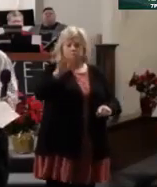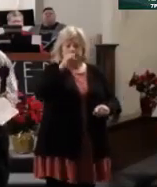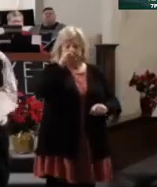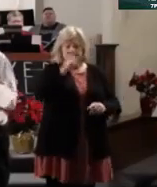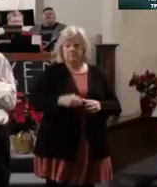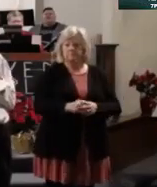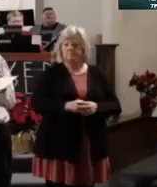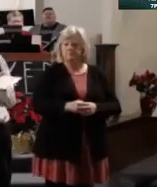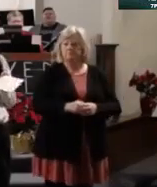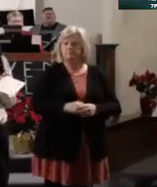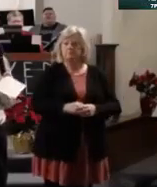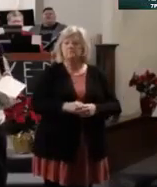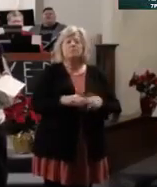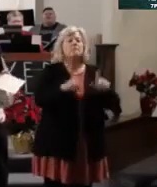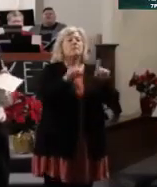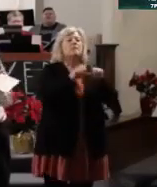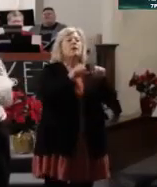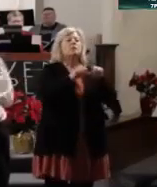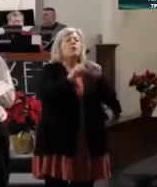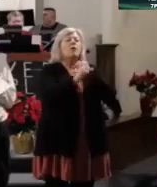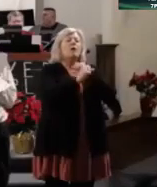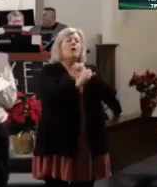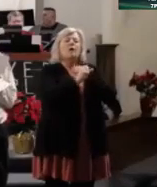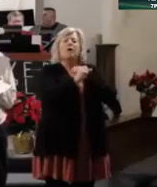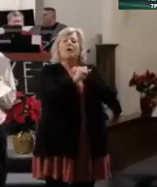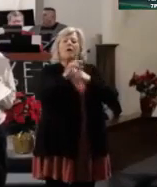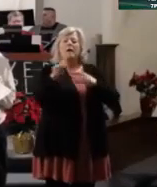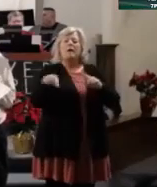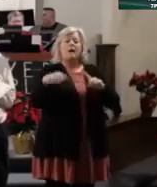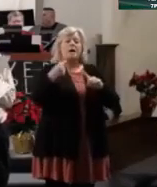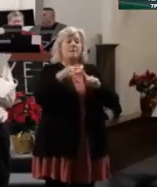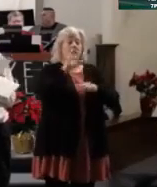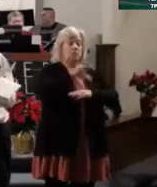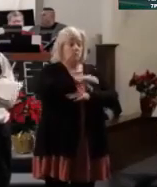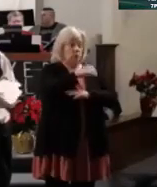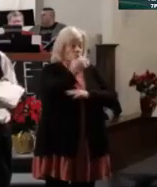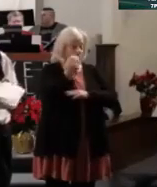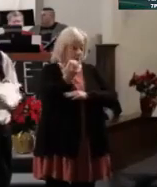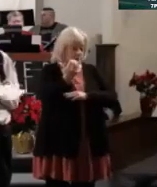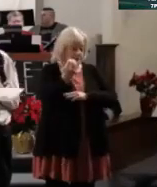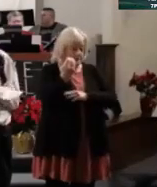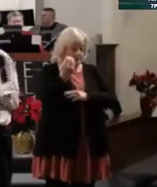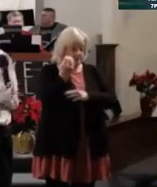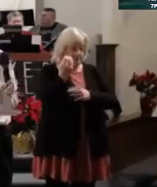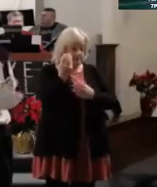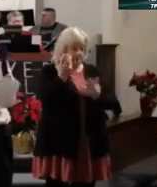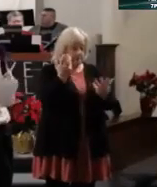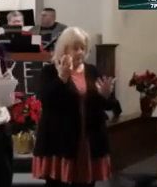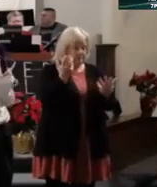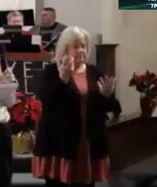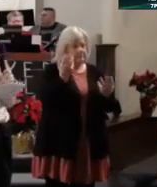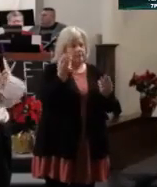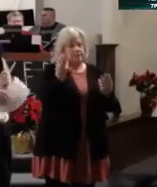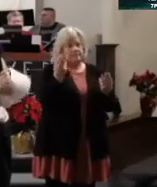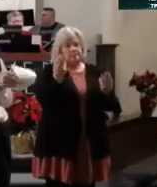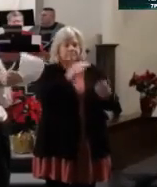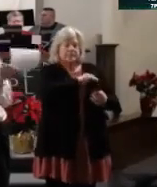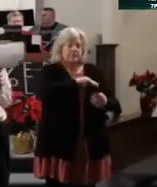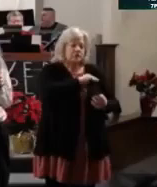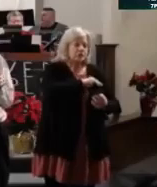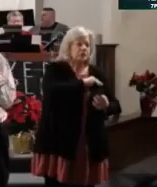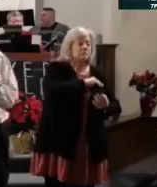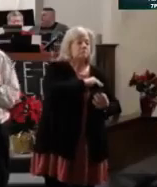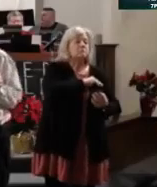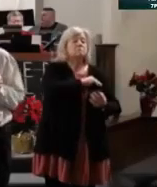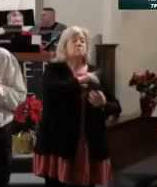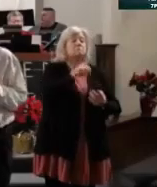And there is a flyer about the Christmas Missions Project, which, again, they're going to buy livestock